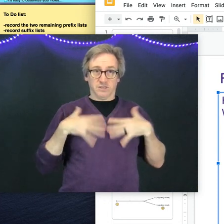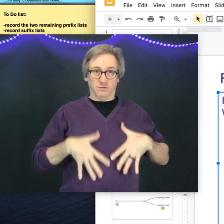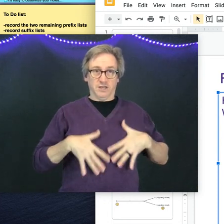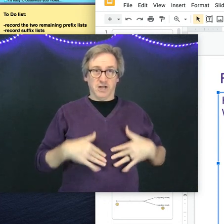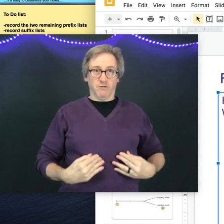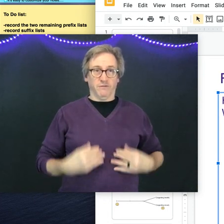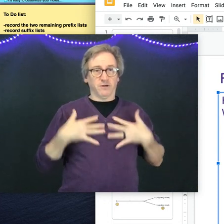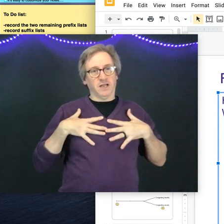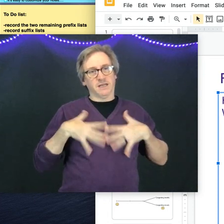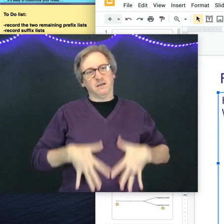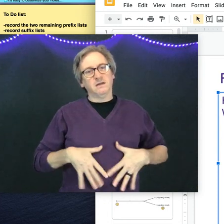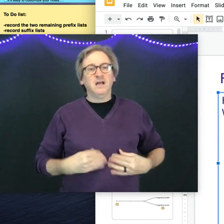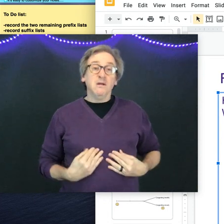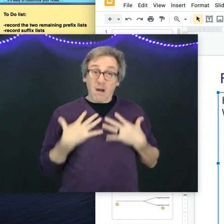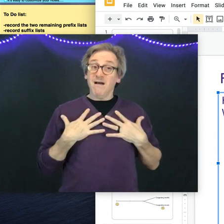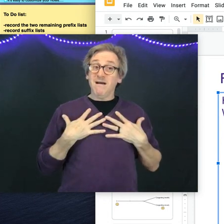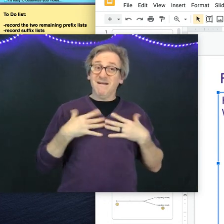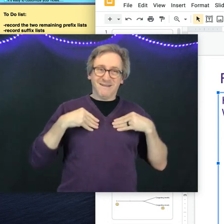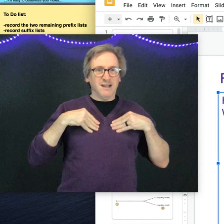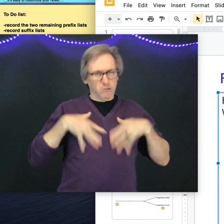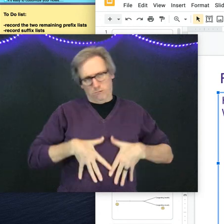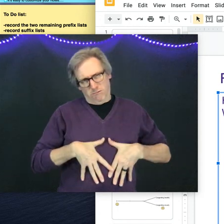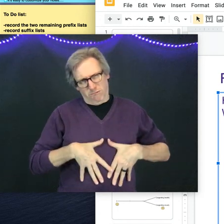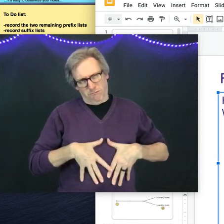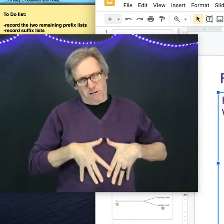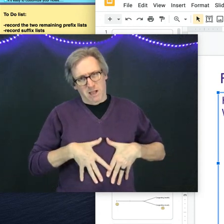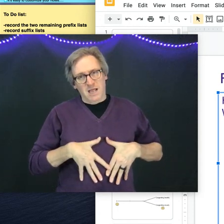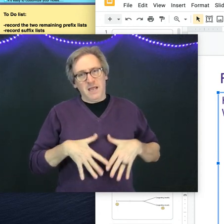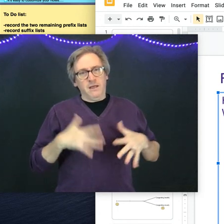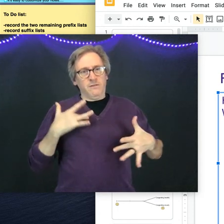right? So in general, if you're like,